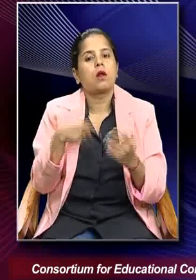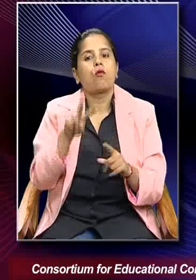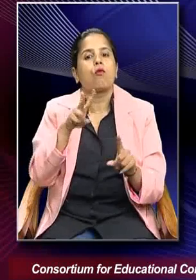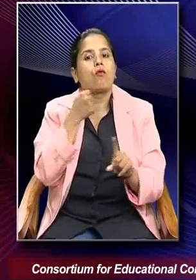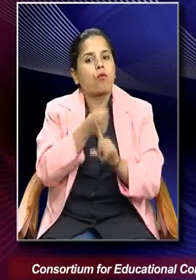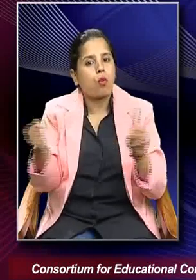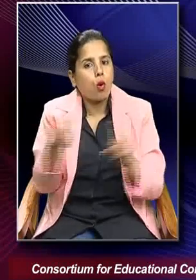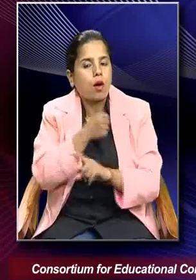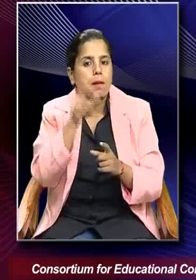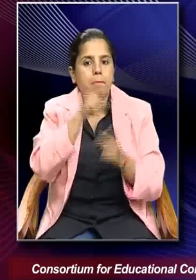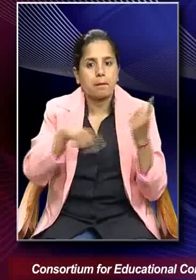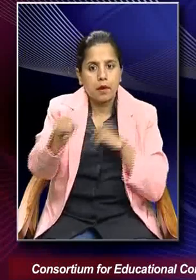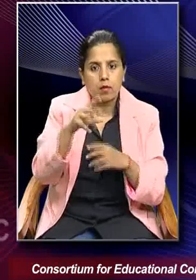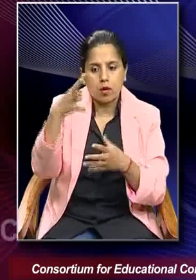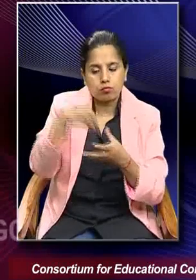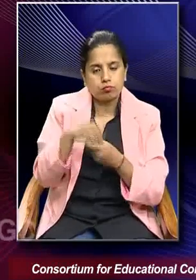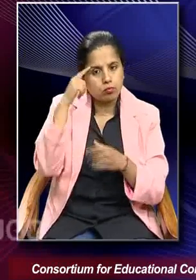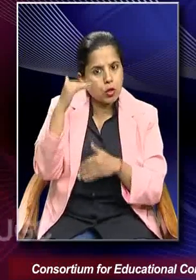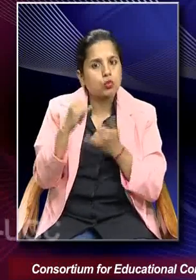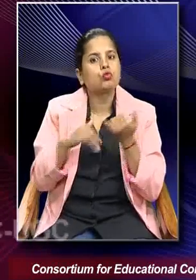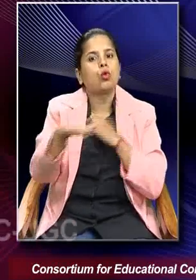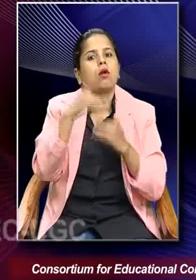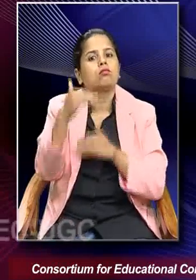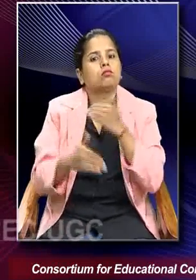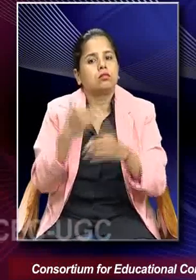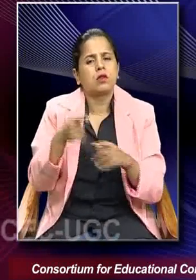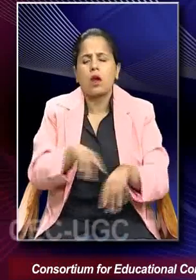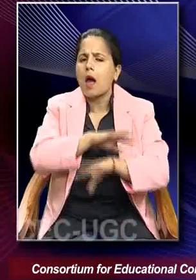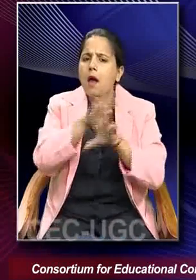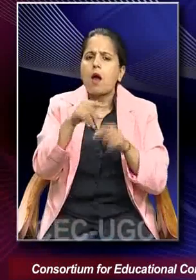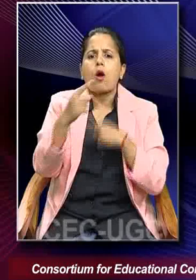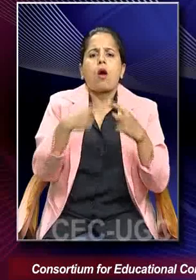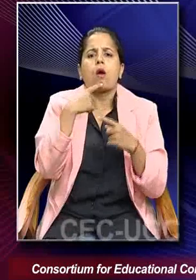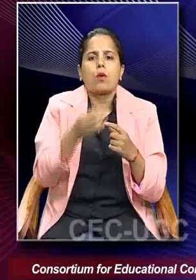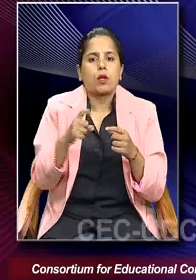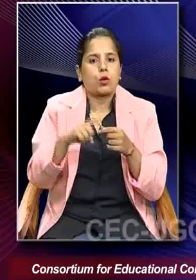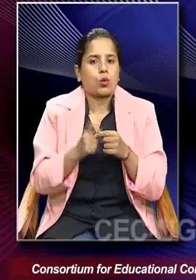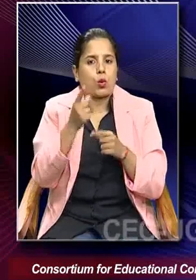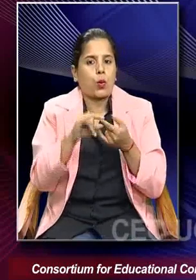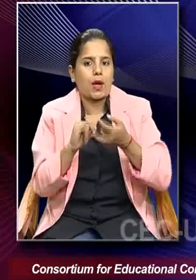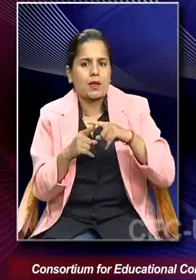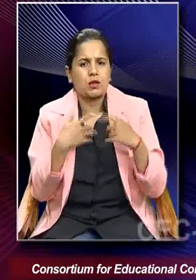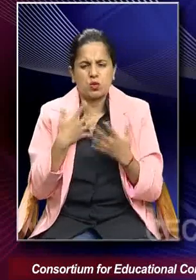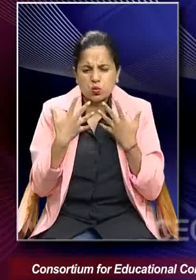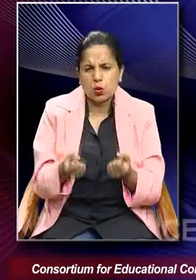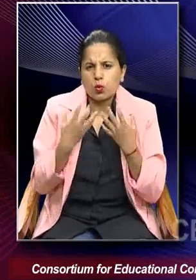violence embodies or inculcates in the society. It's all about quest and thirst for